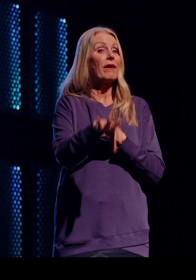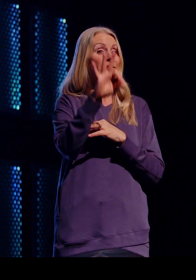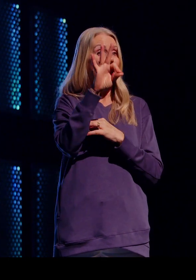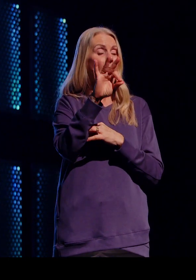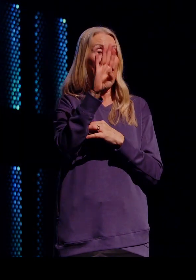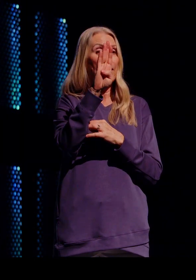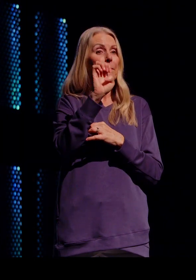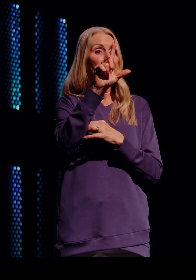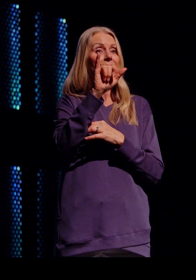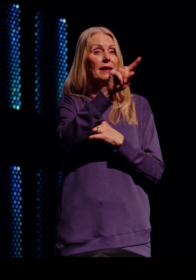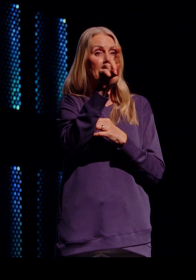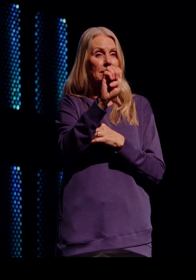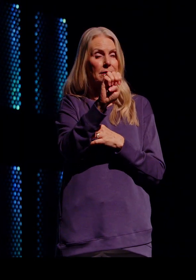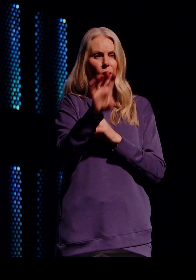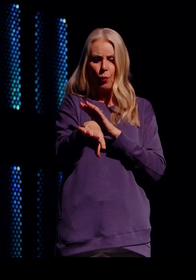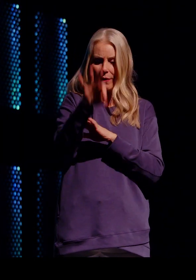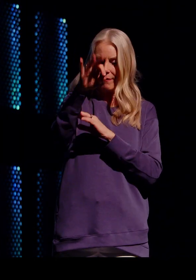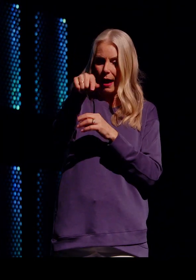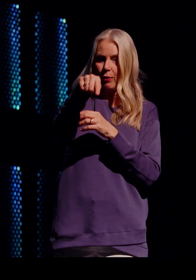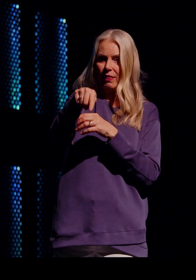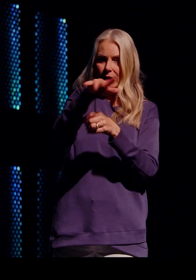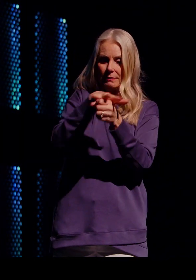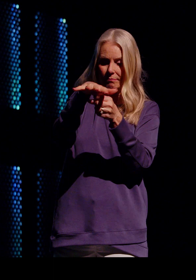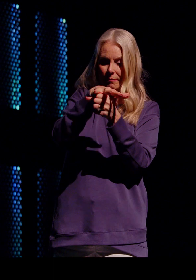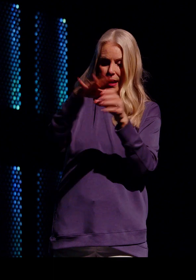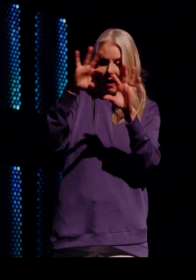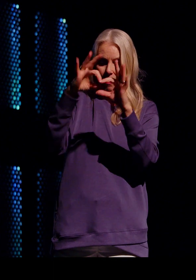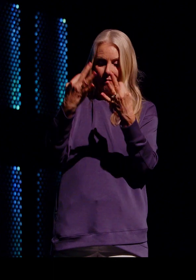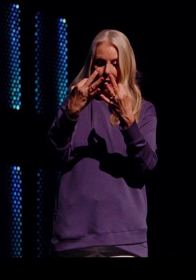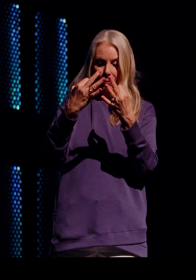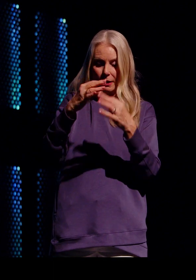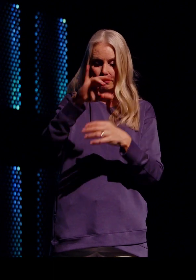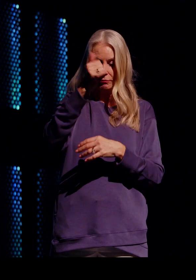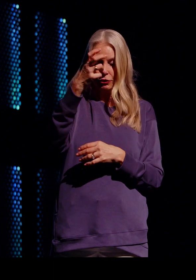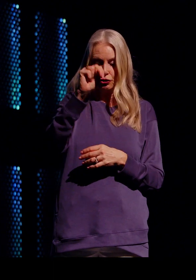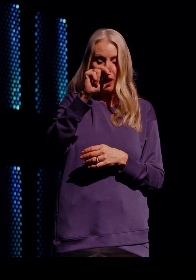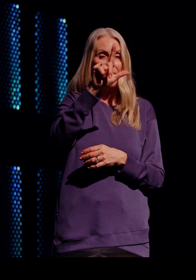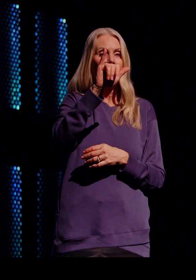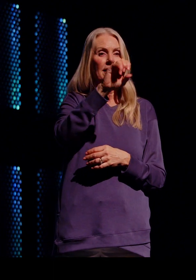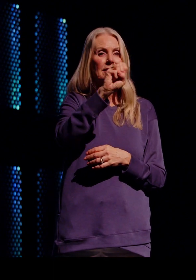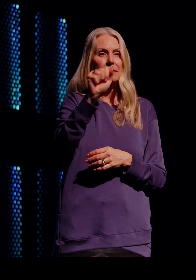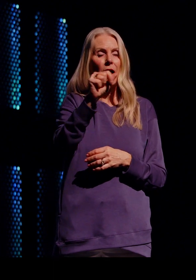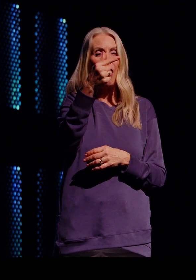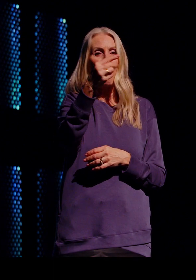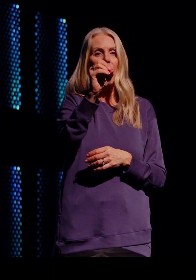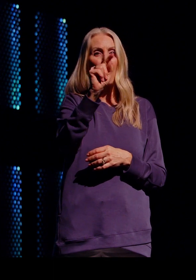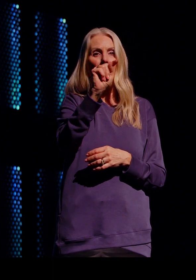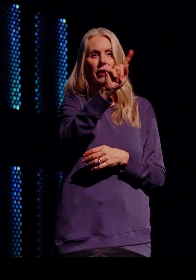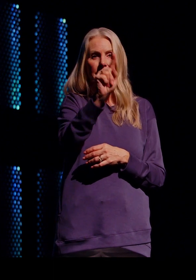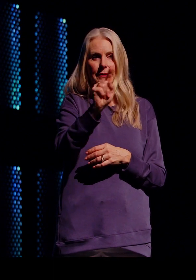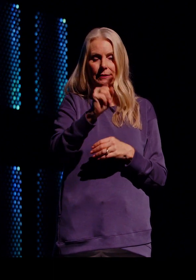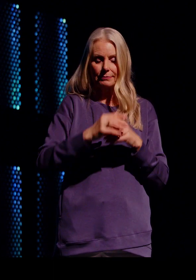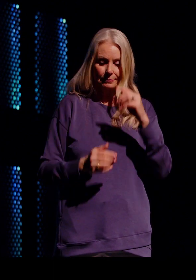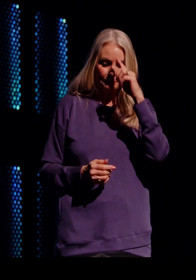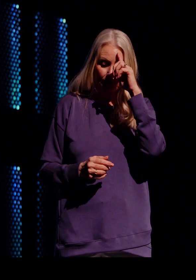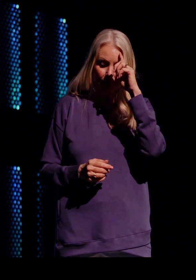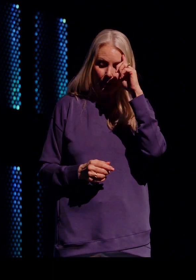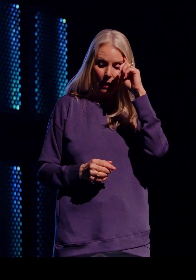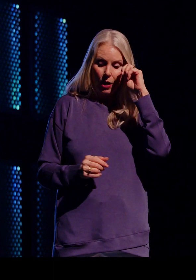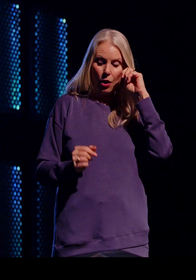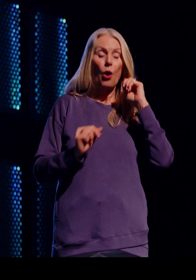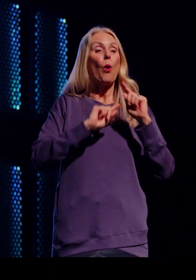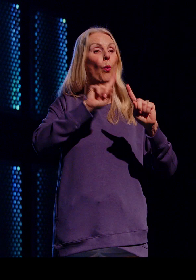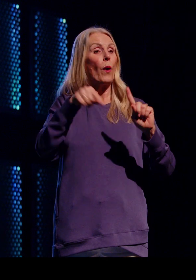we found this camp. I'm standing in it right now. It's Machaca Camp with John and Lisa Gotts. And when